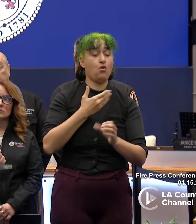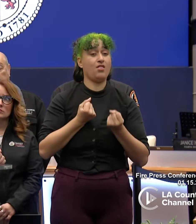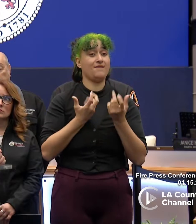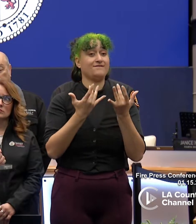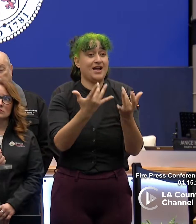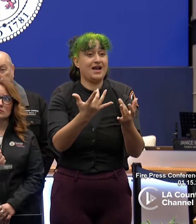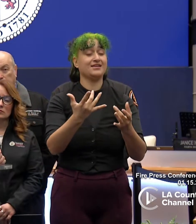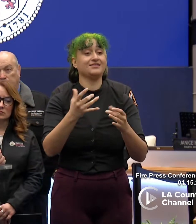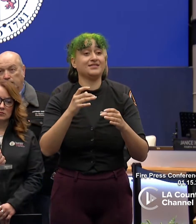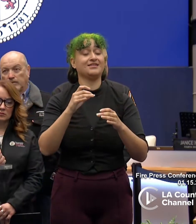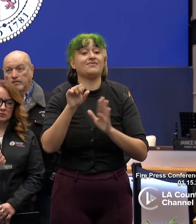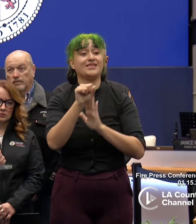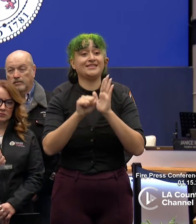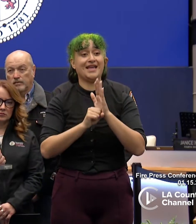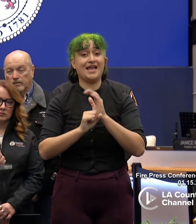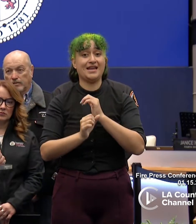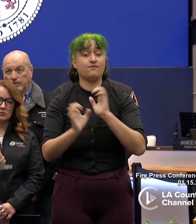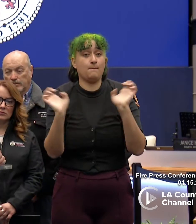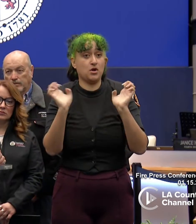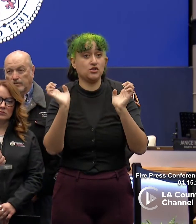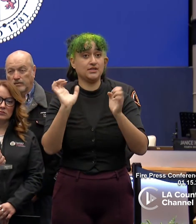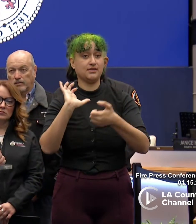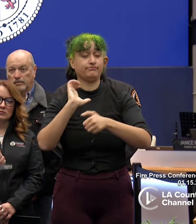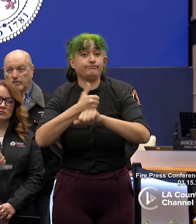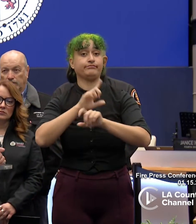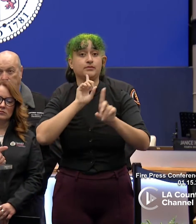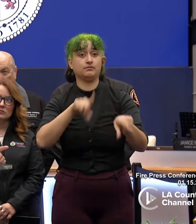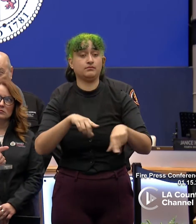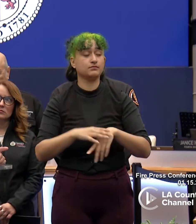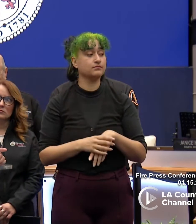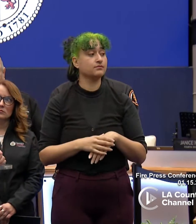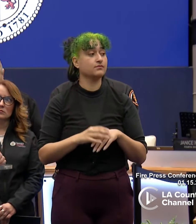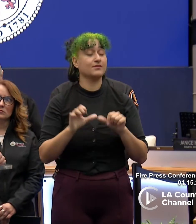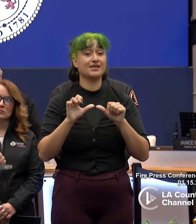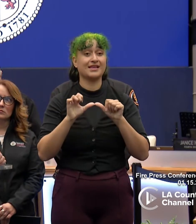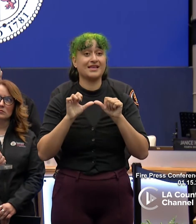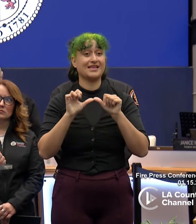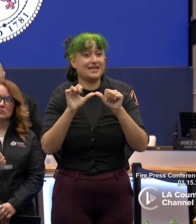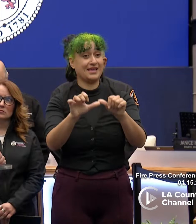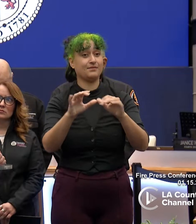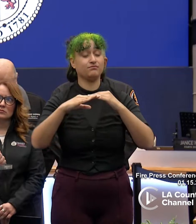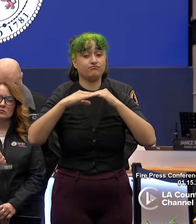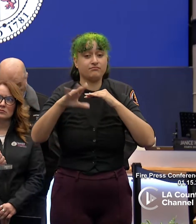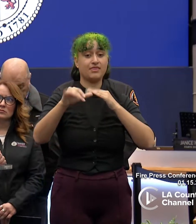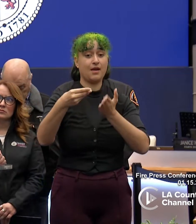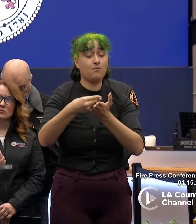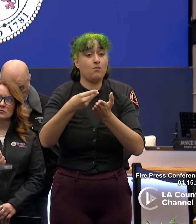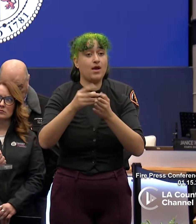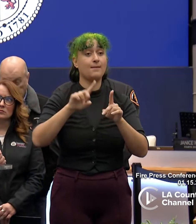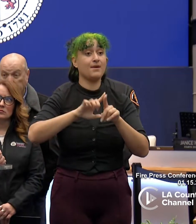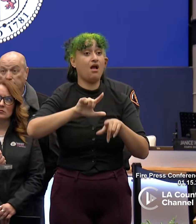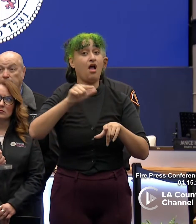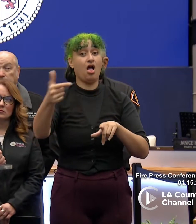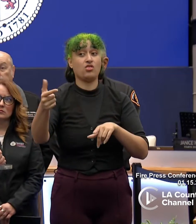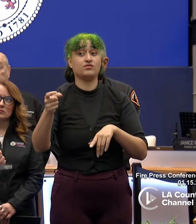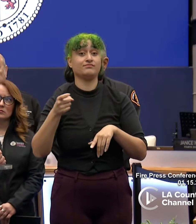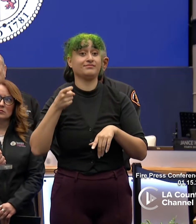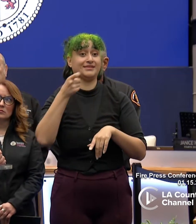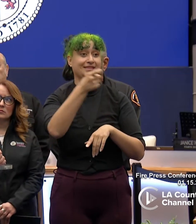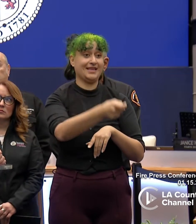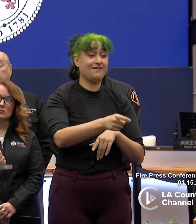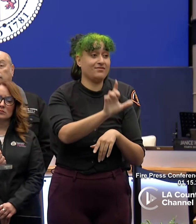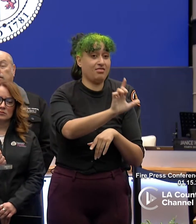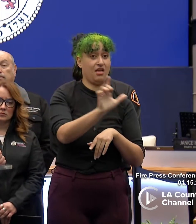wildfires and the state of declaration occurred, and keeps that original price, but others give him